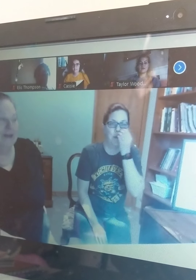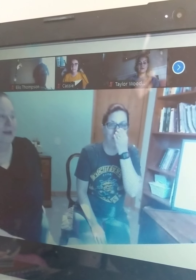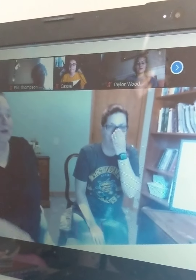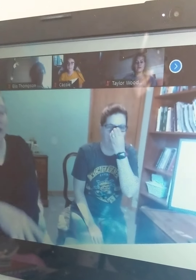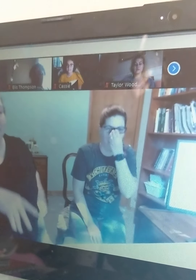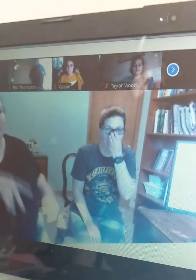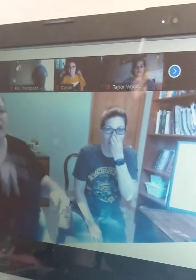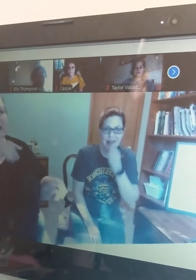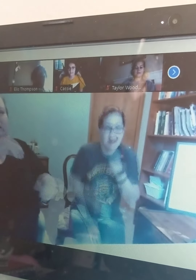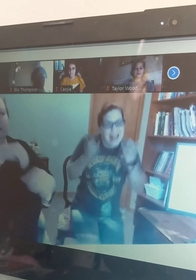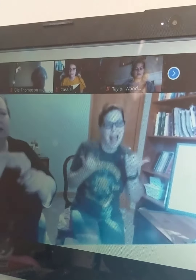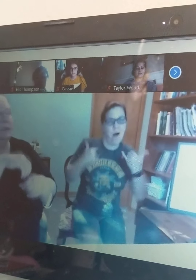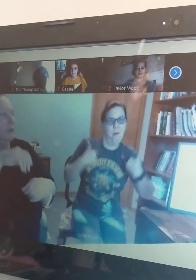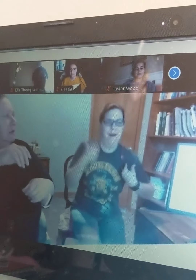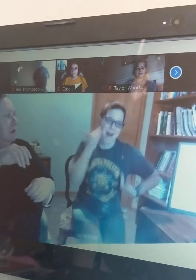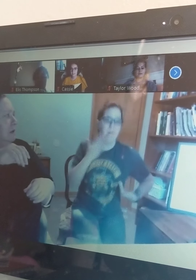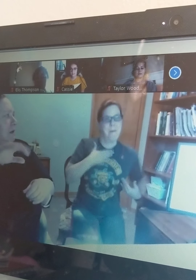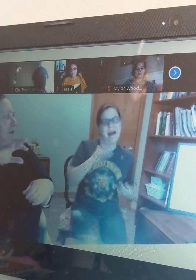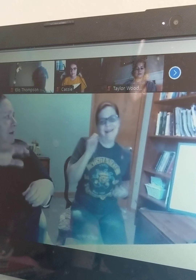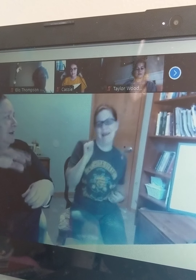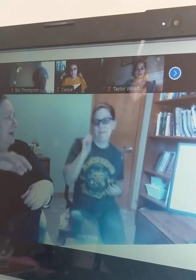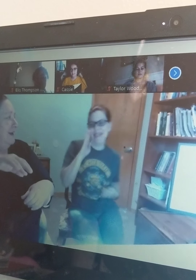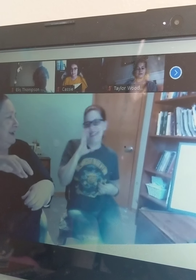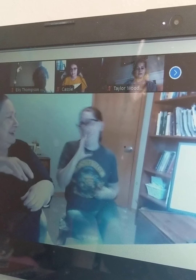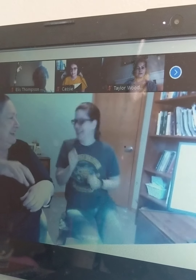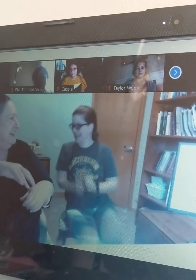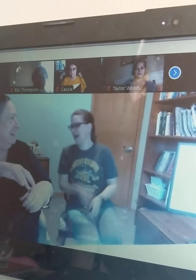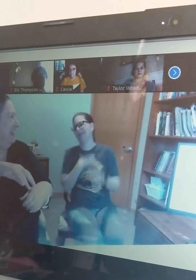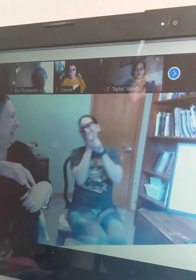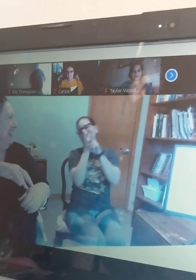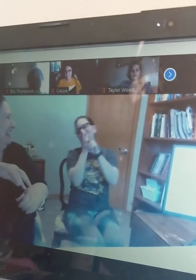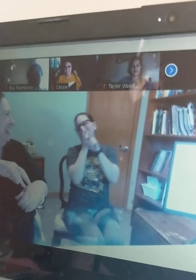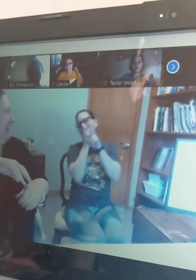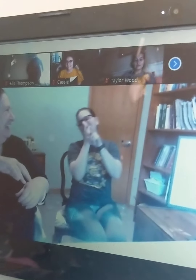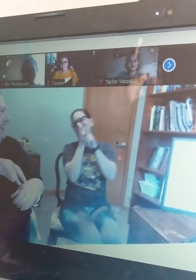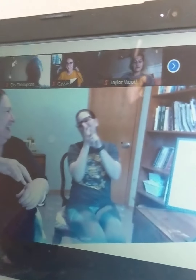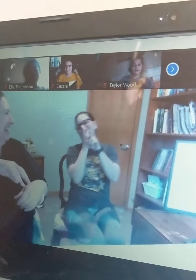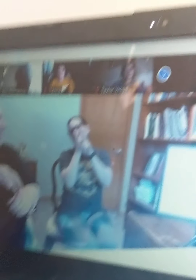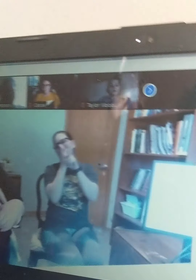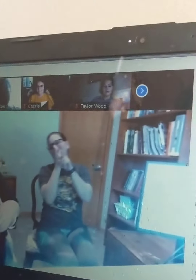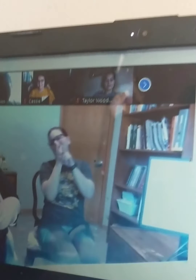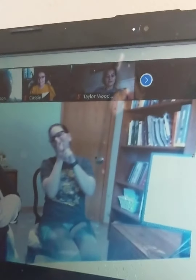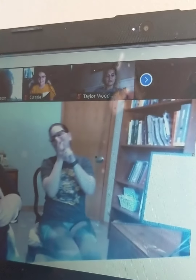All right. All right, so now Lorita's saying, and yeah, she's all on.